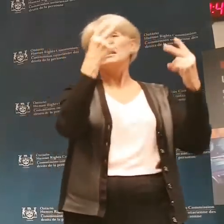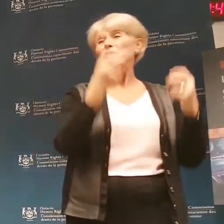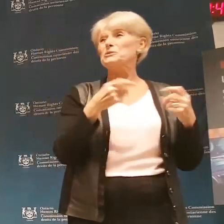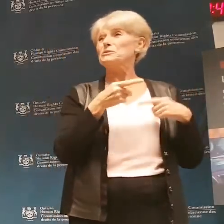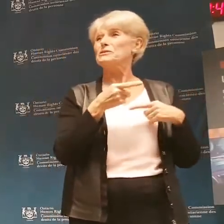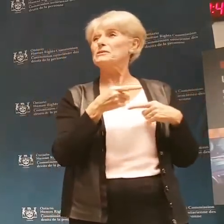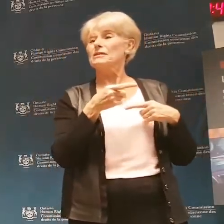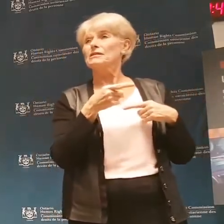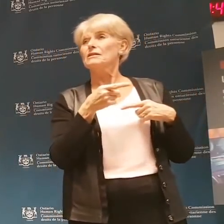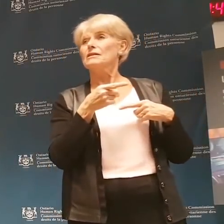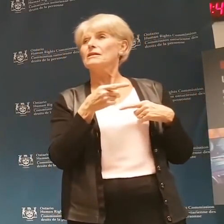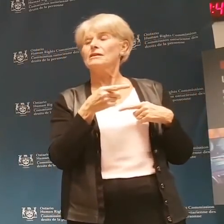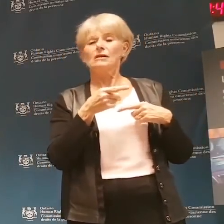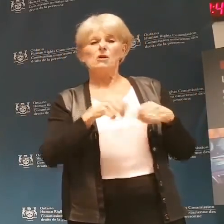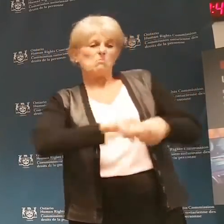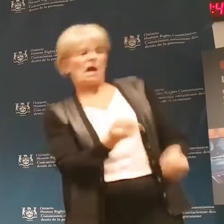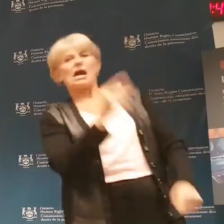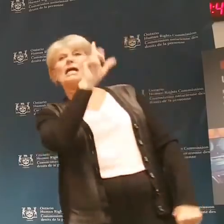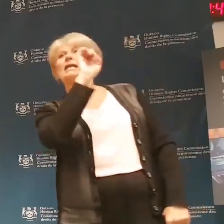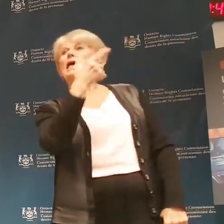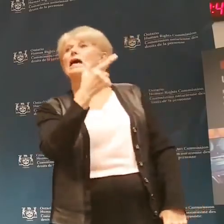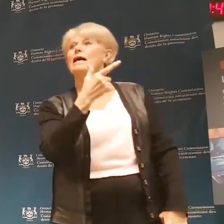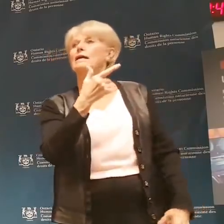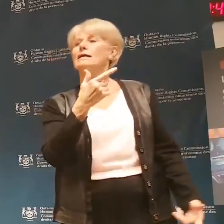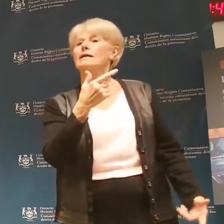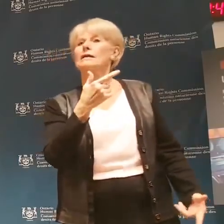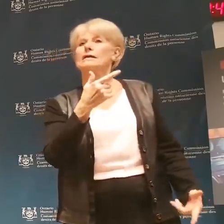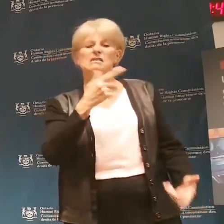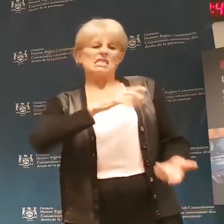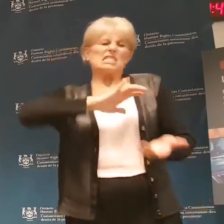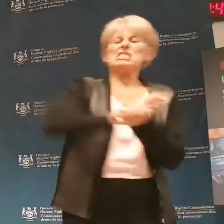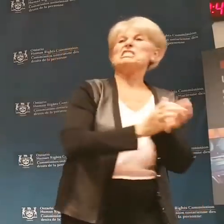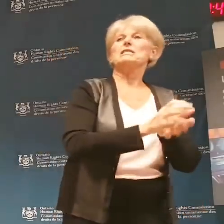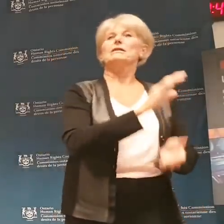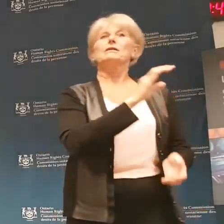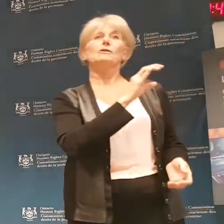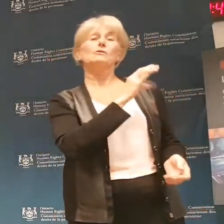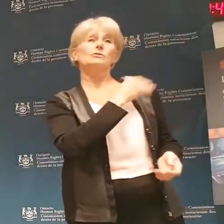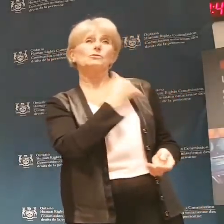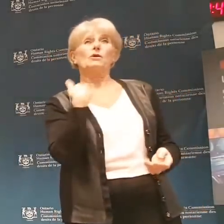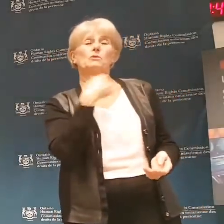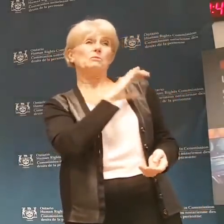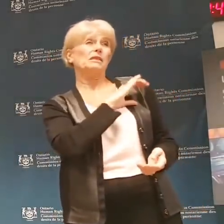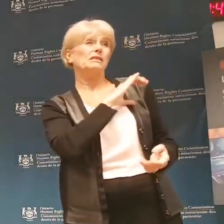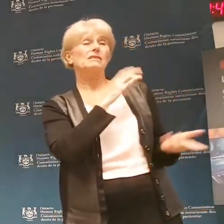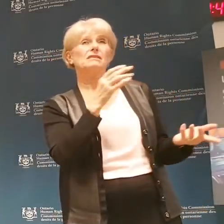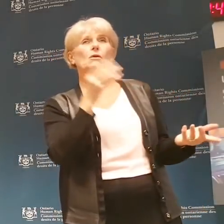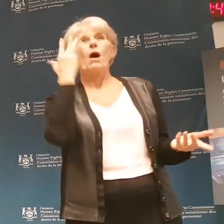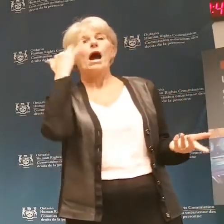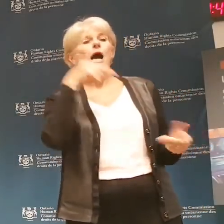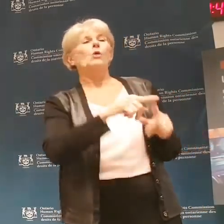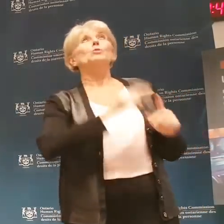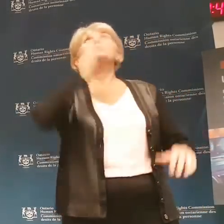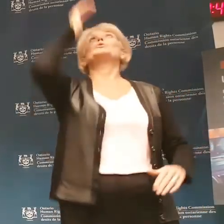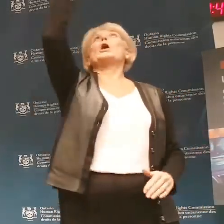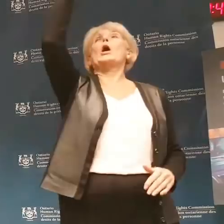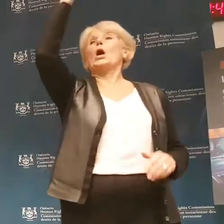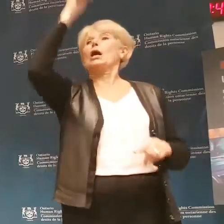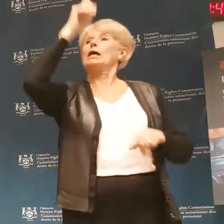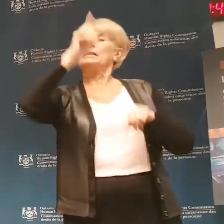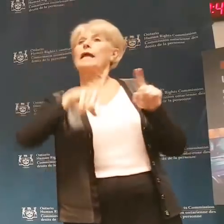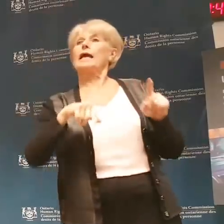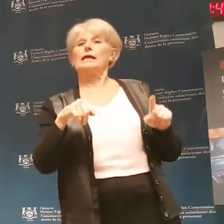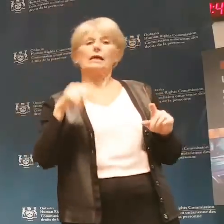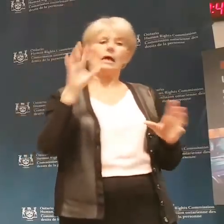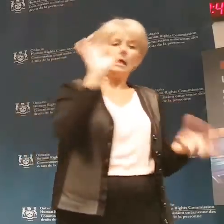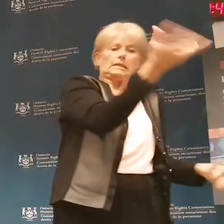issues having his leg broken after it was stepped on by a Toronto police officer because he was too tall.